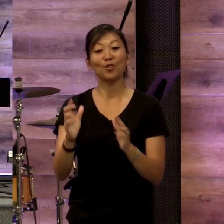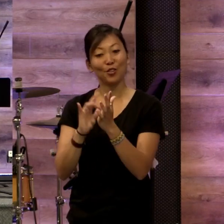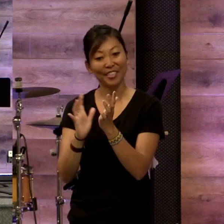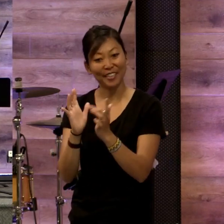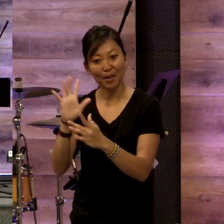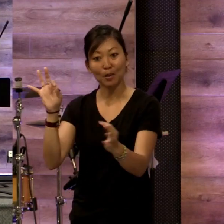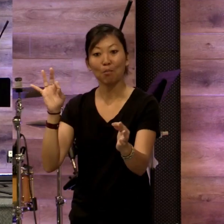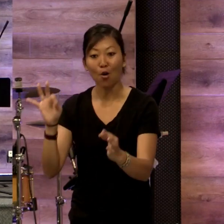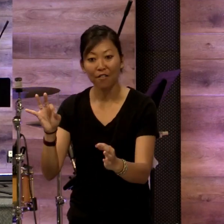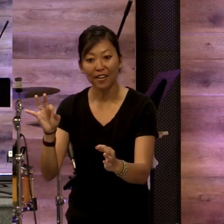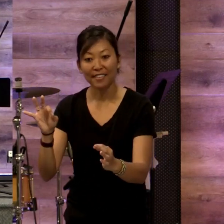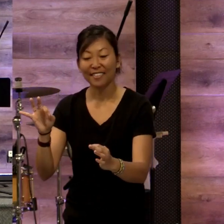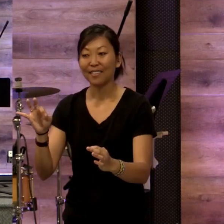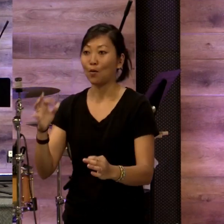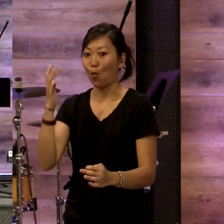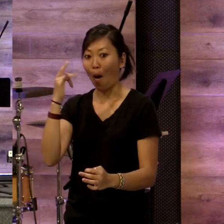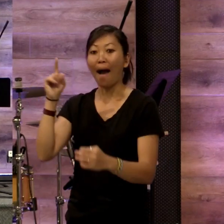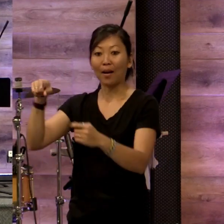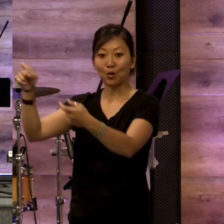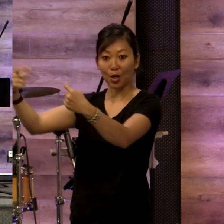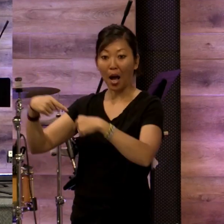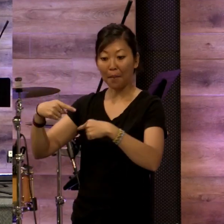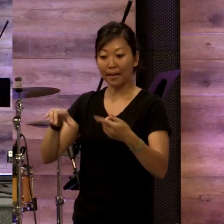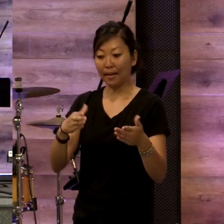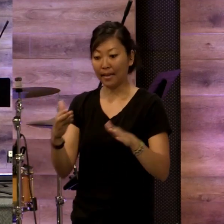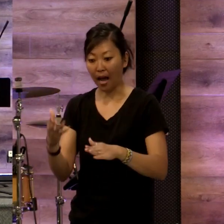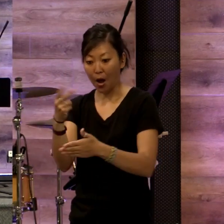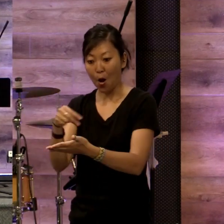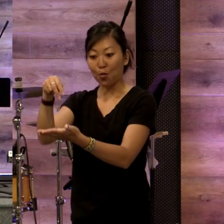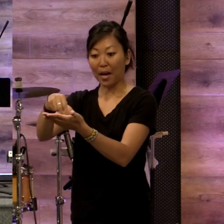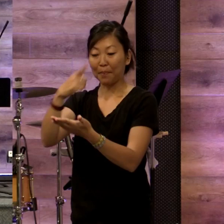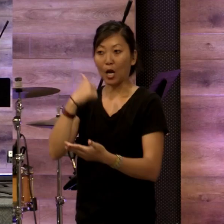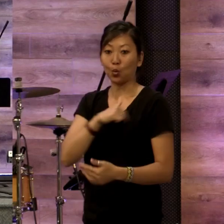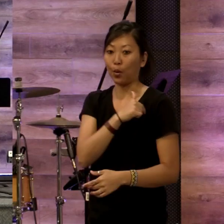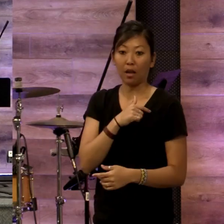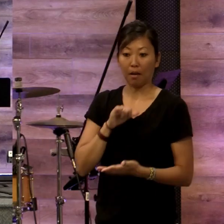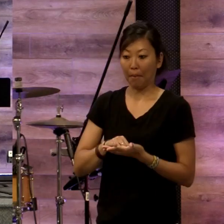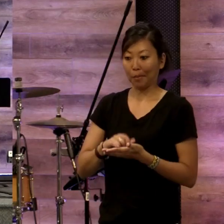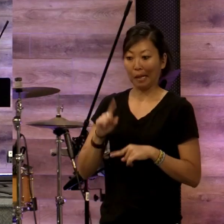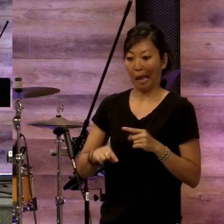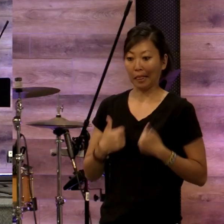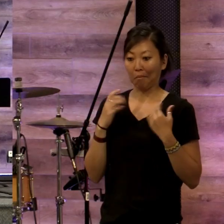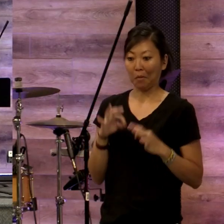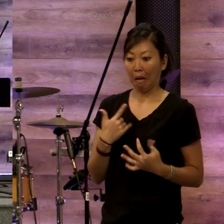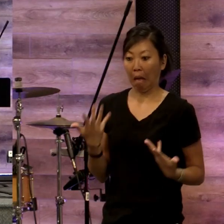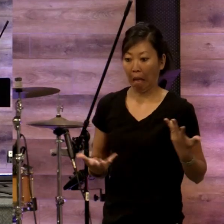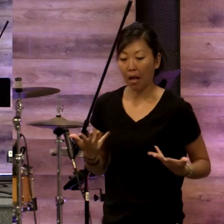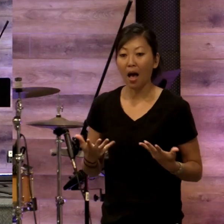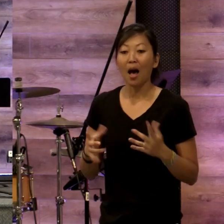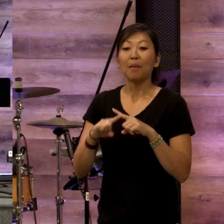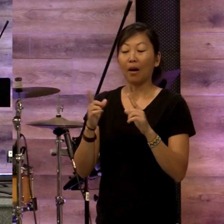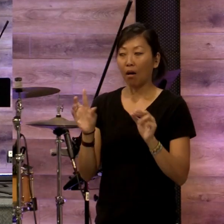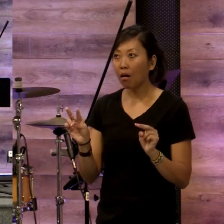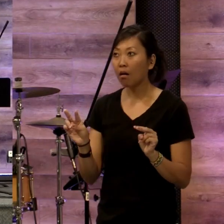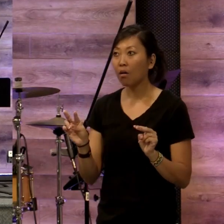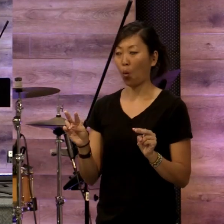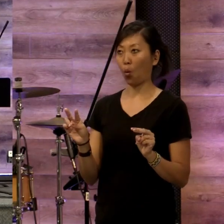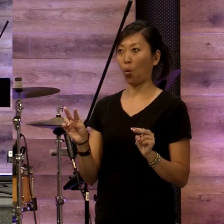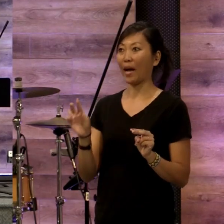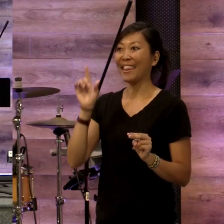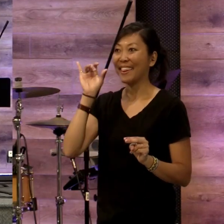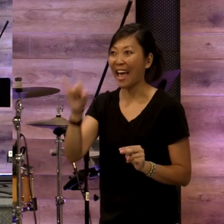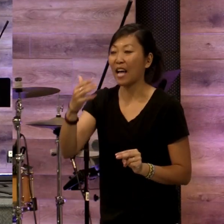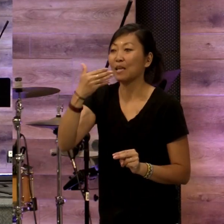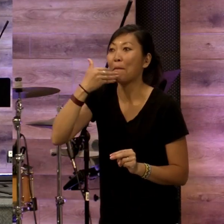had to come and die and rise again. It's because we didn't. But upon believing that, we see in him a glorious example of how to truly